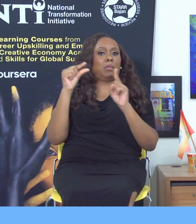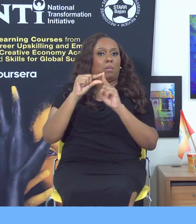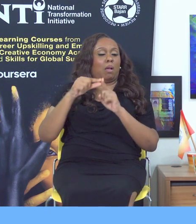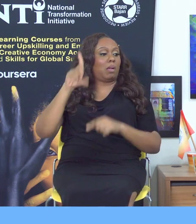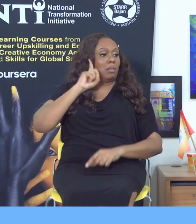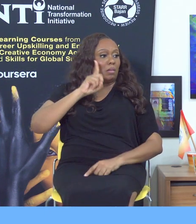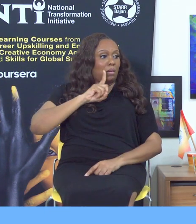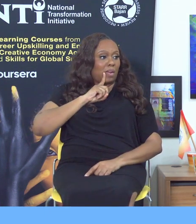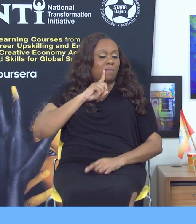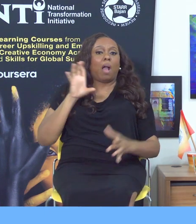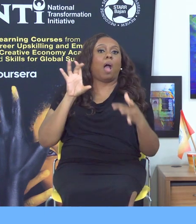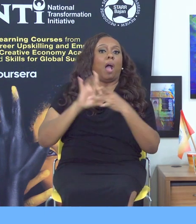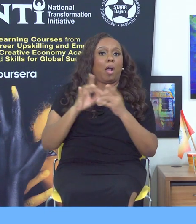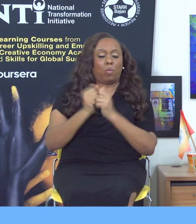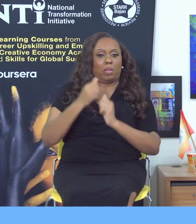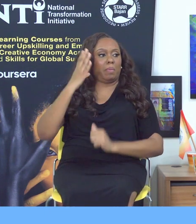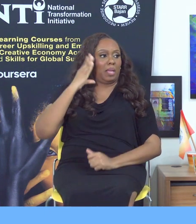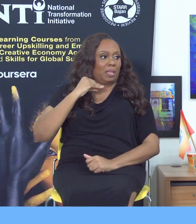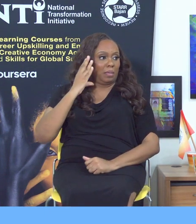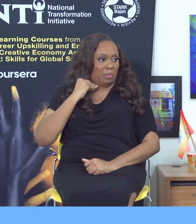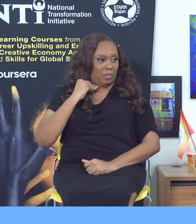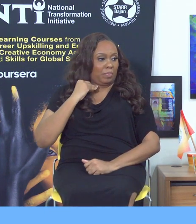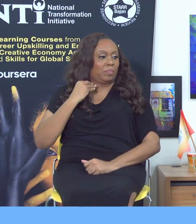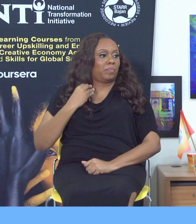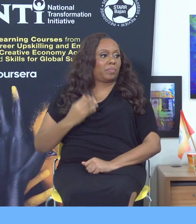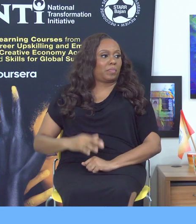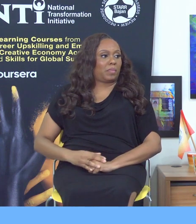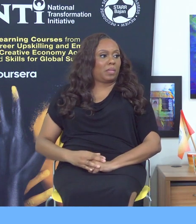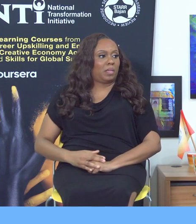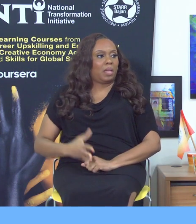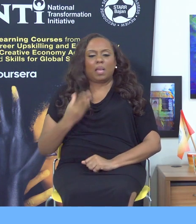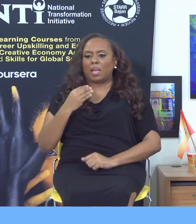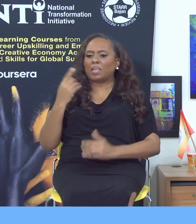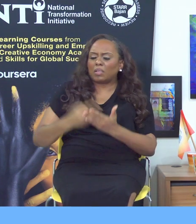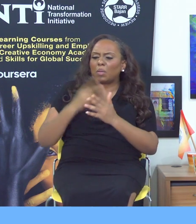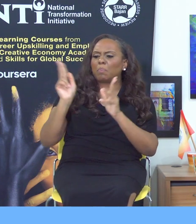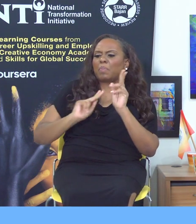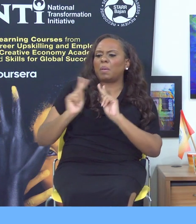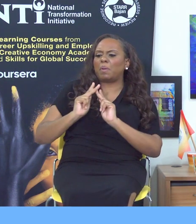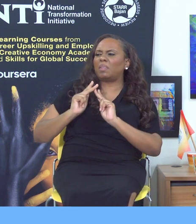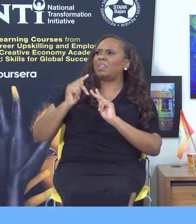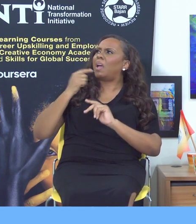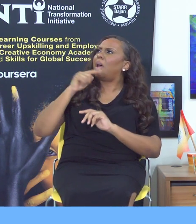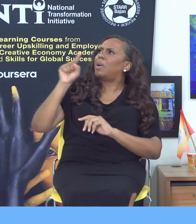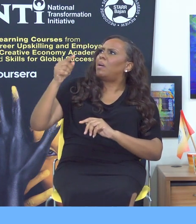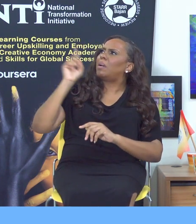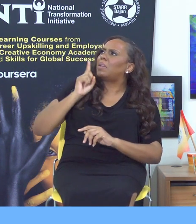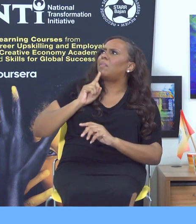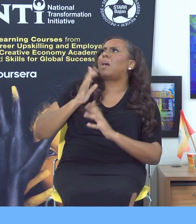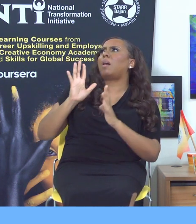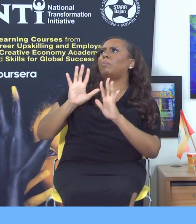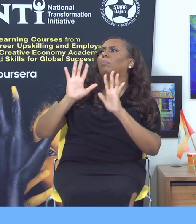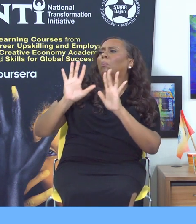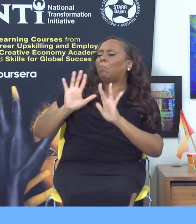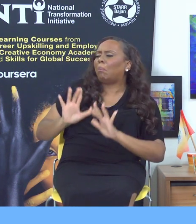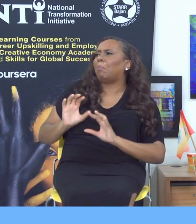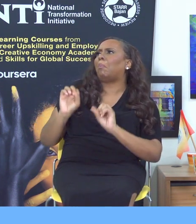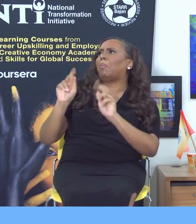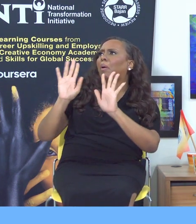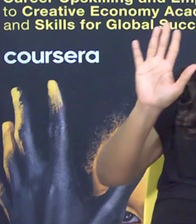to live in it, right? In terms of a compassionate way of living in it, right? You see,